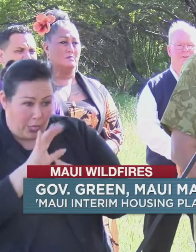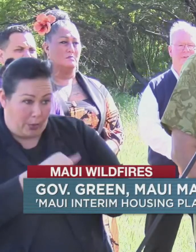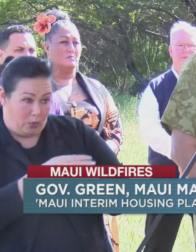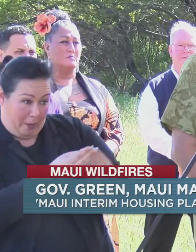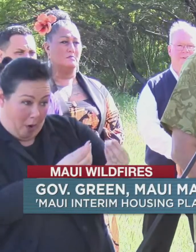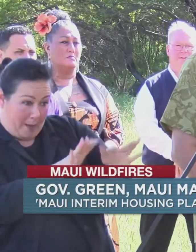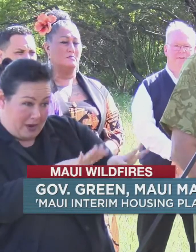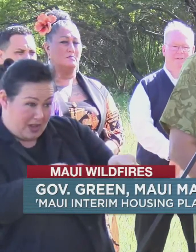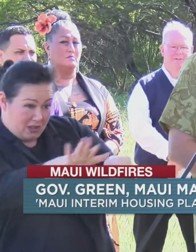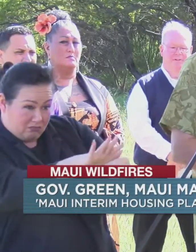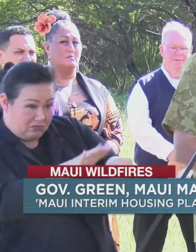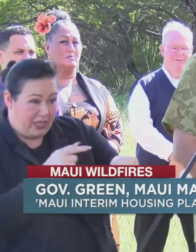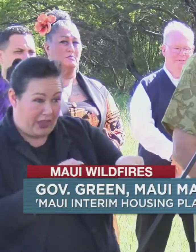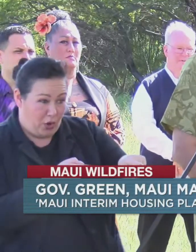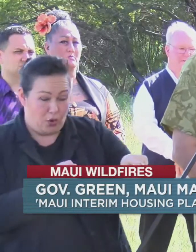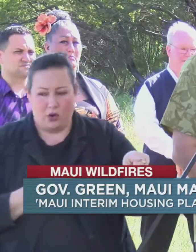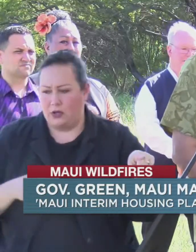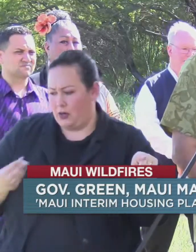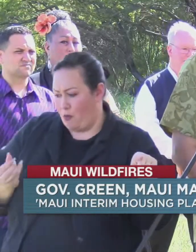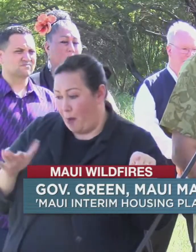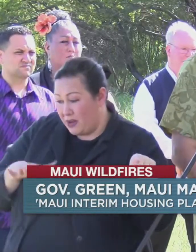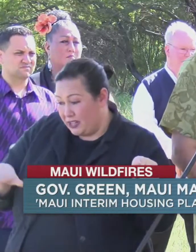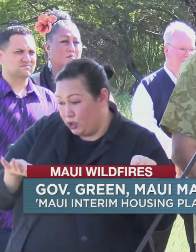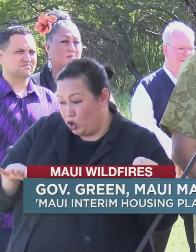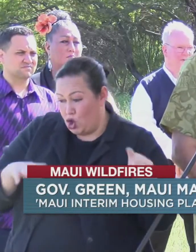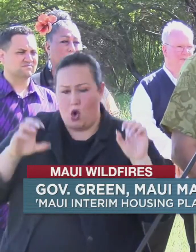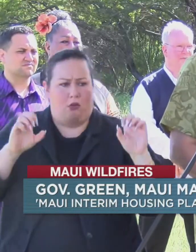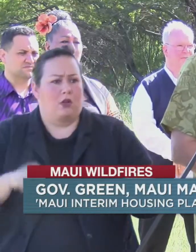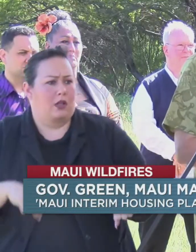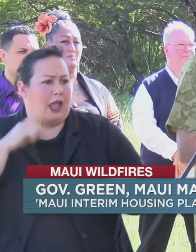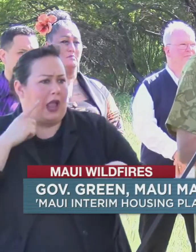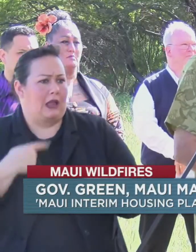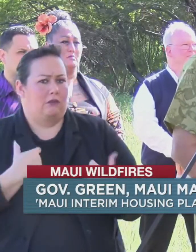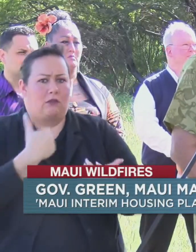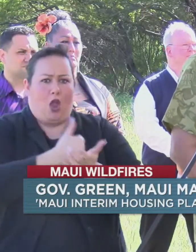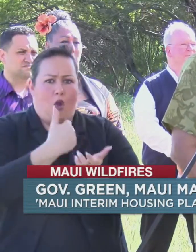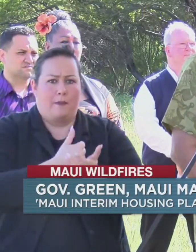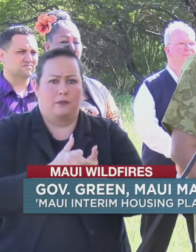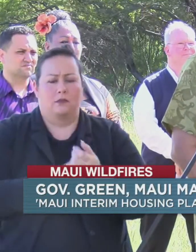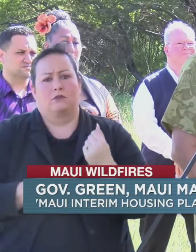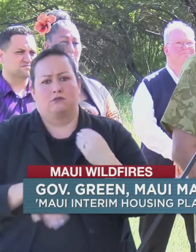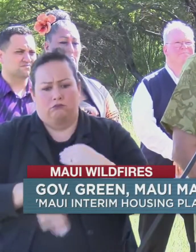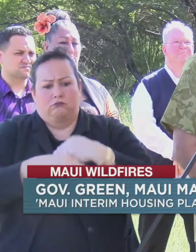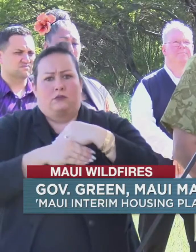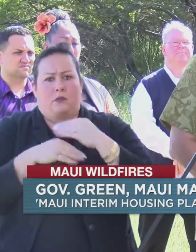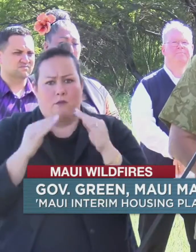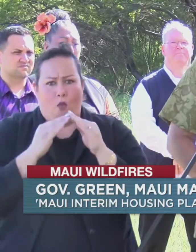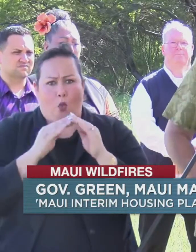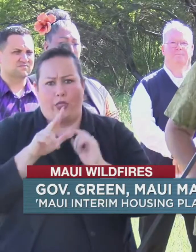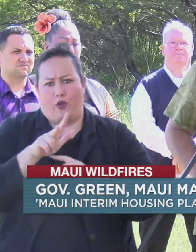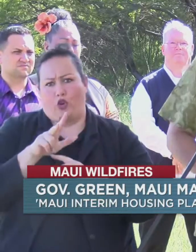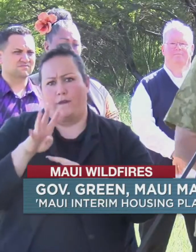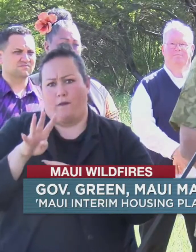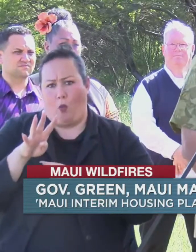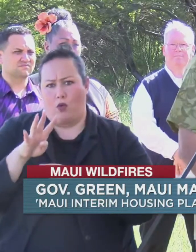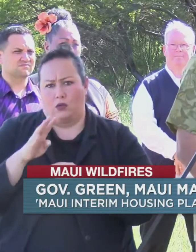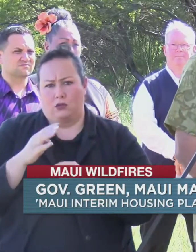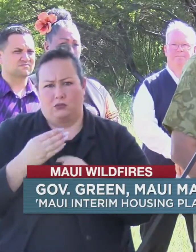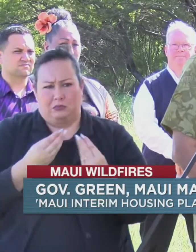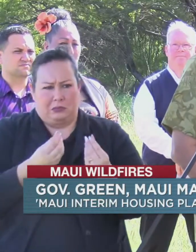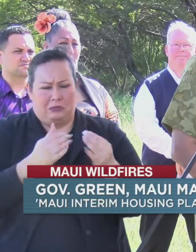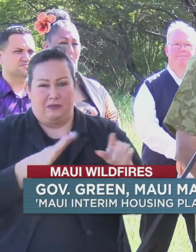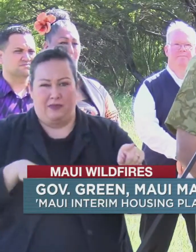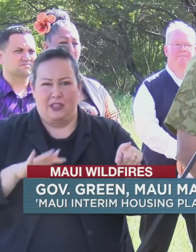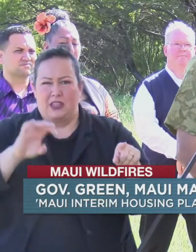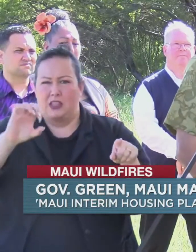them in the next 2 years to house, again, another 34 units on this side. The other pieces of property have already